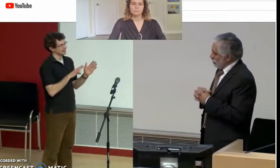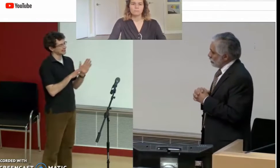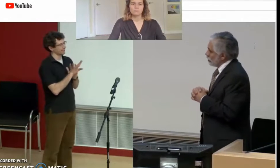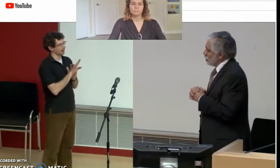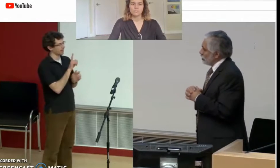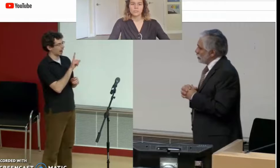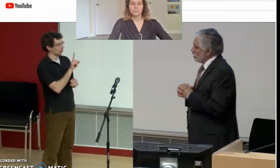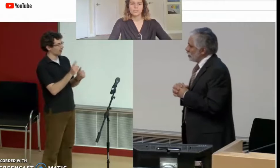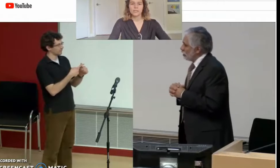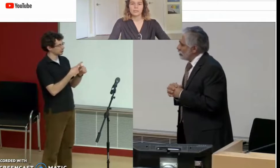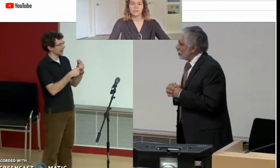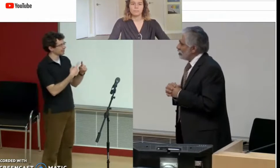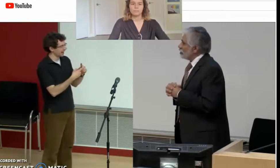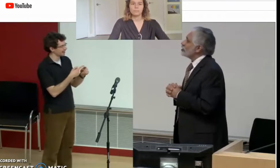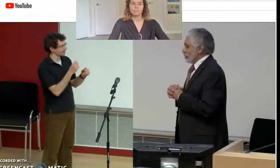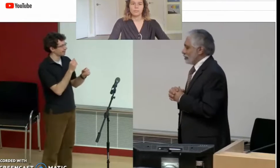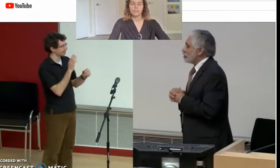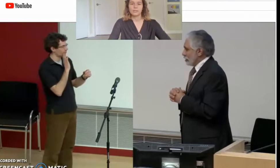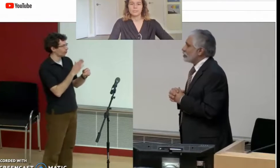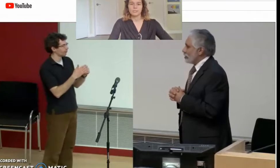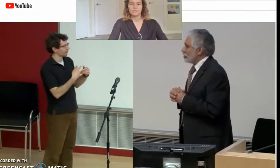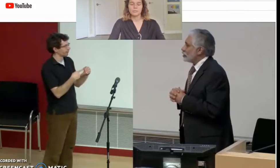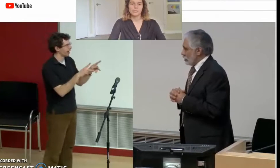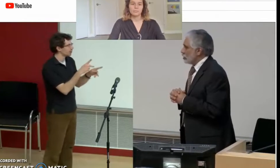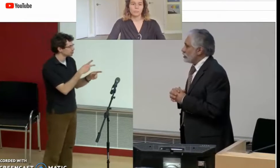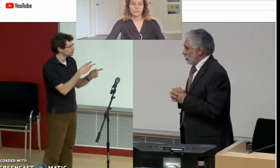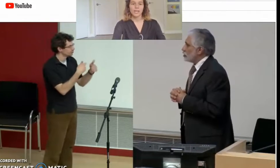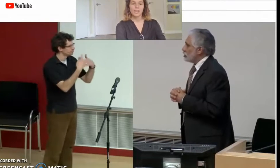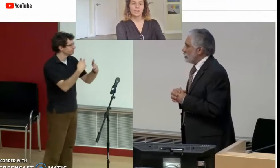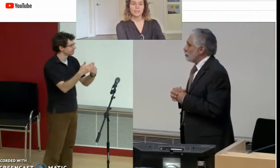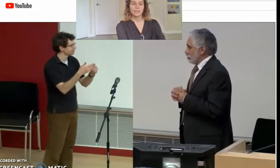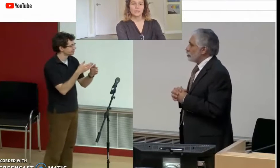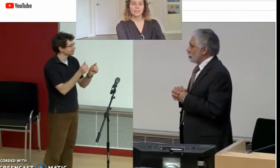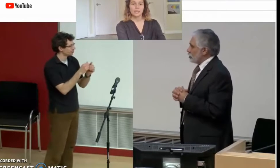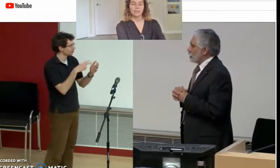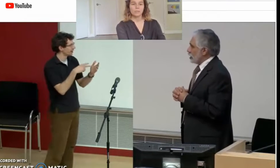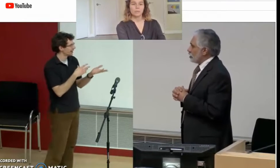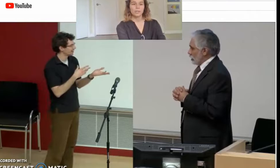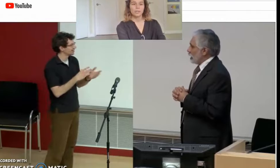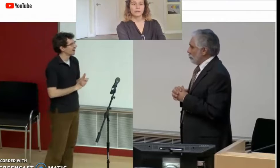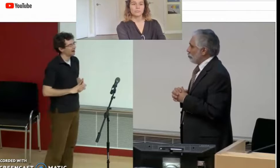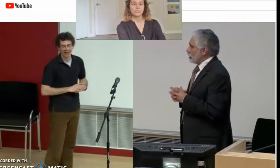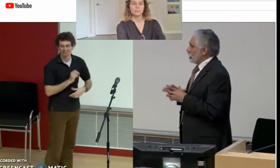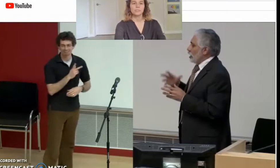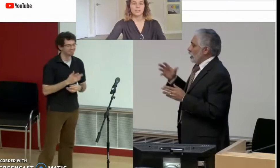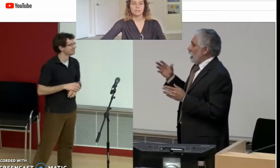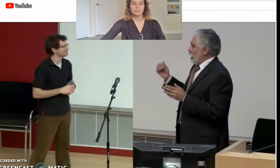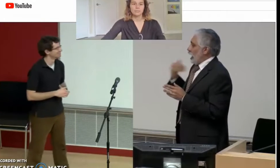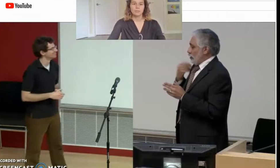Just like with a hearing person, if you teach them the word cat, They hear the word and then you have to associate it.